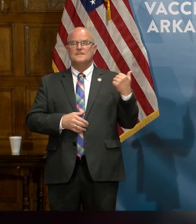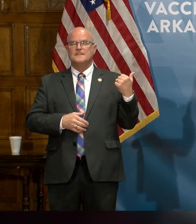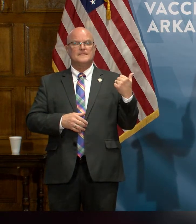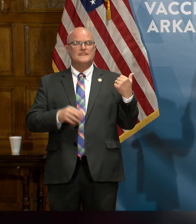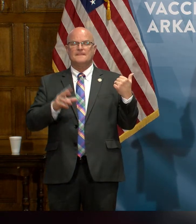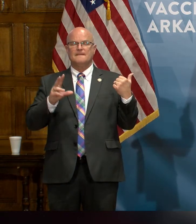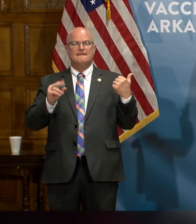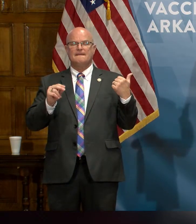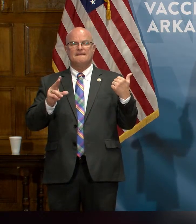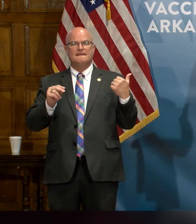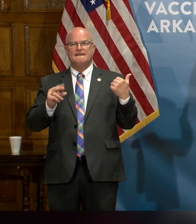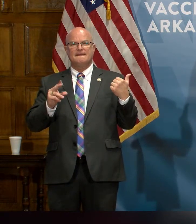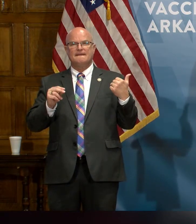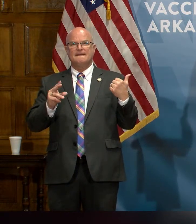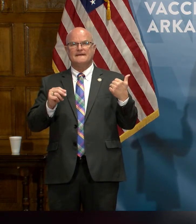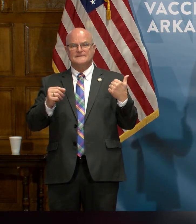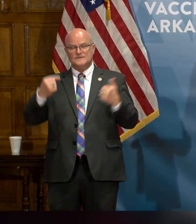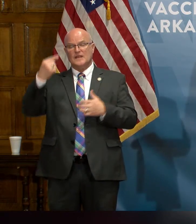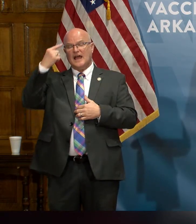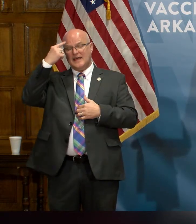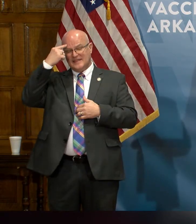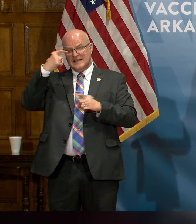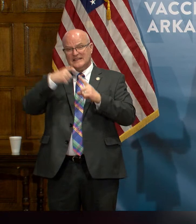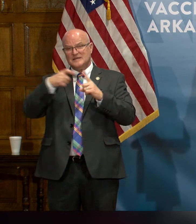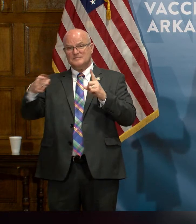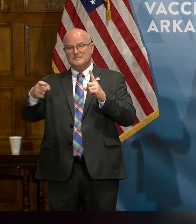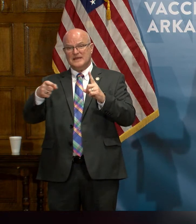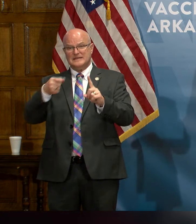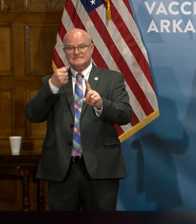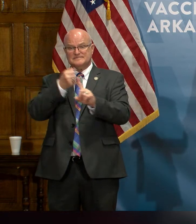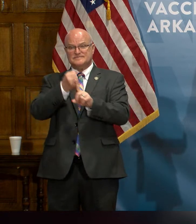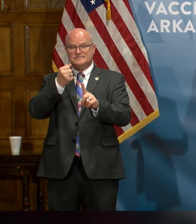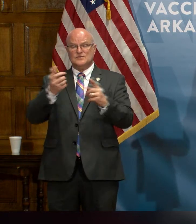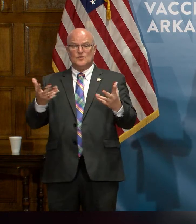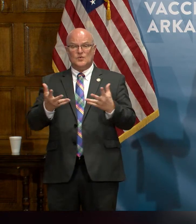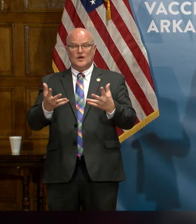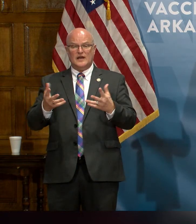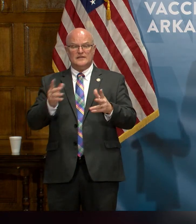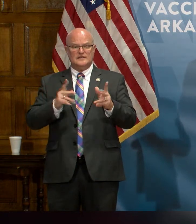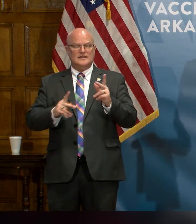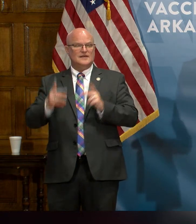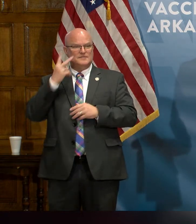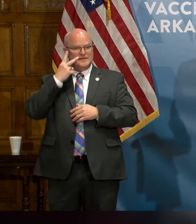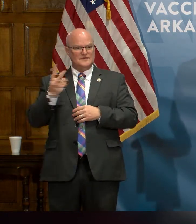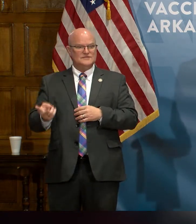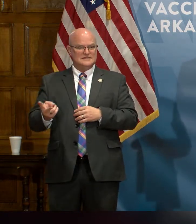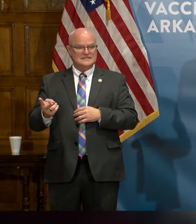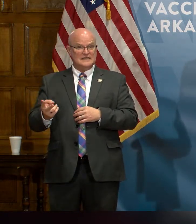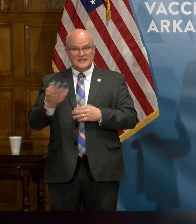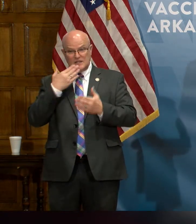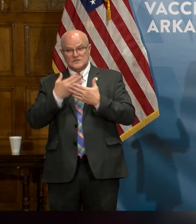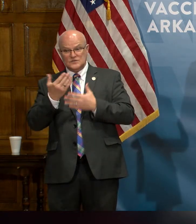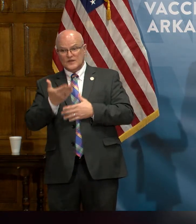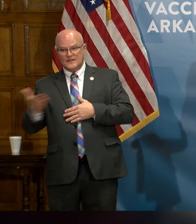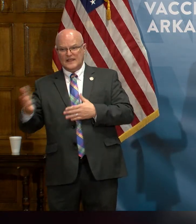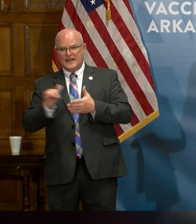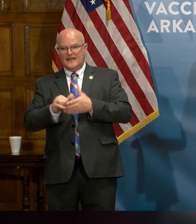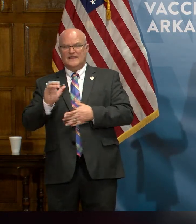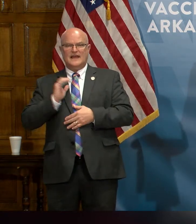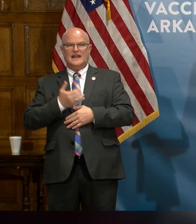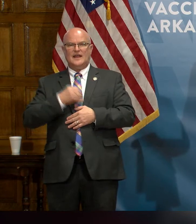No, because I think the big indicators are ones that you've seen. It's a good thing that